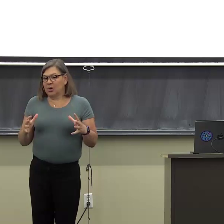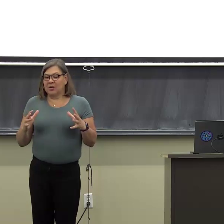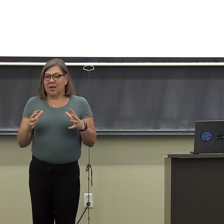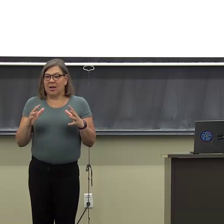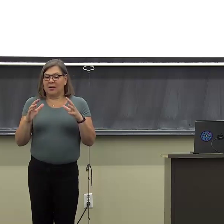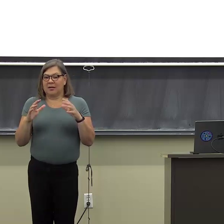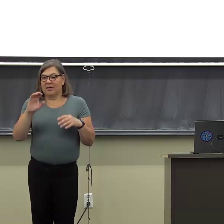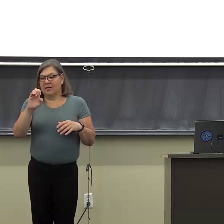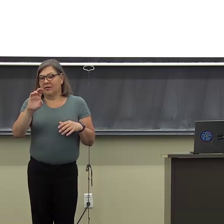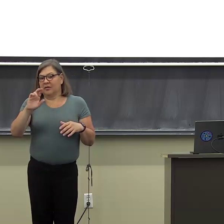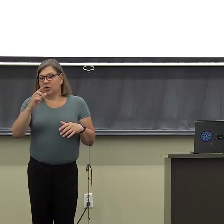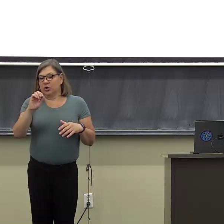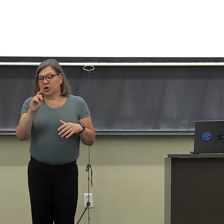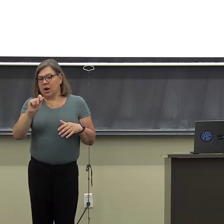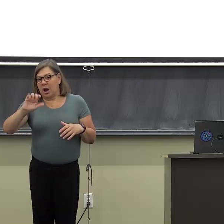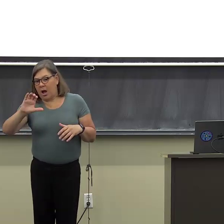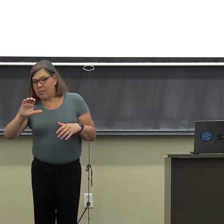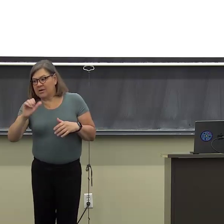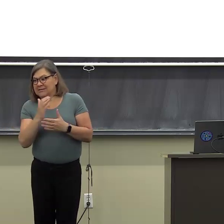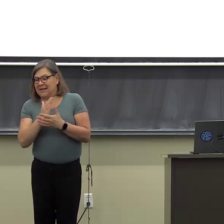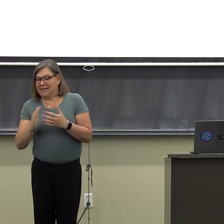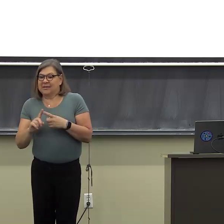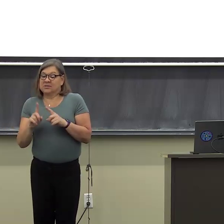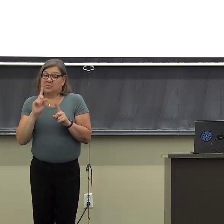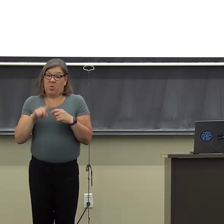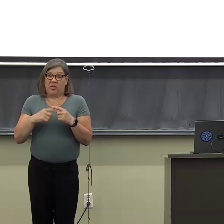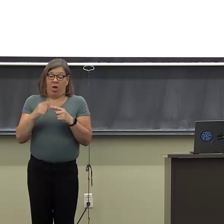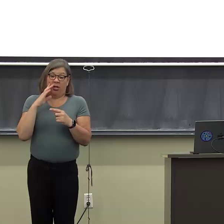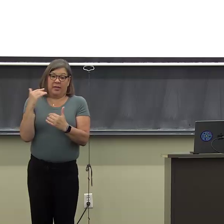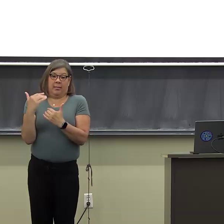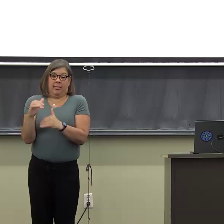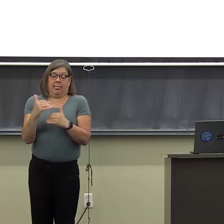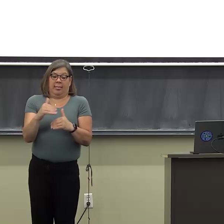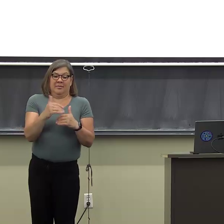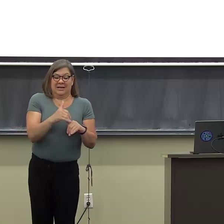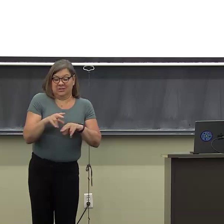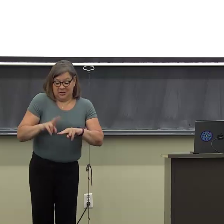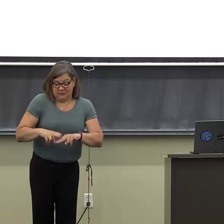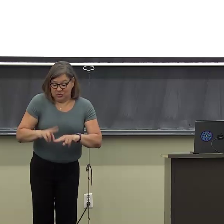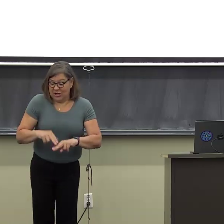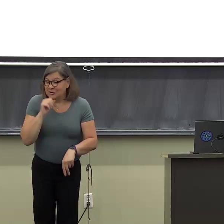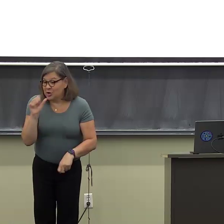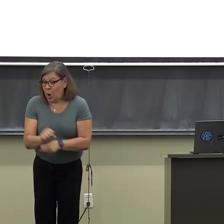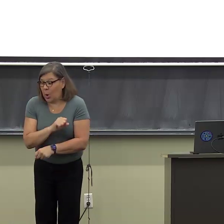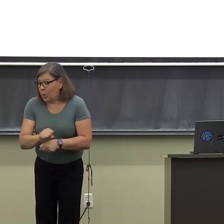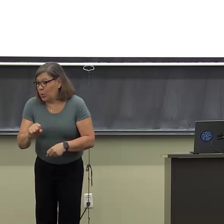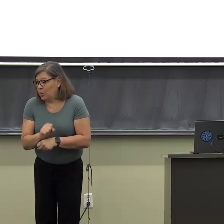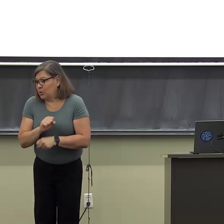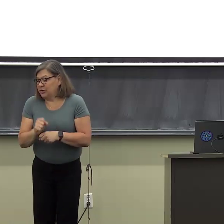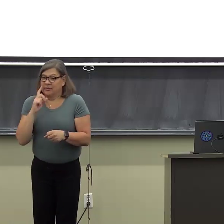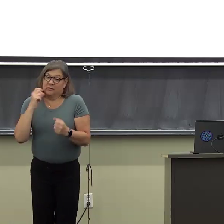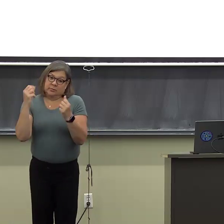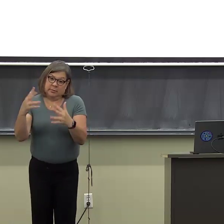ergonomics, and so forth, with all the shortcomings. Chairs not working for a lot of